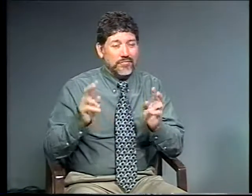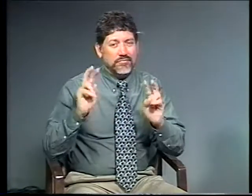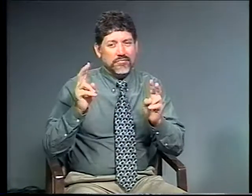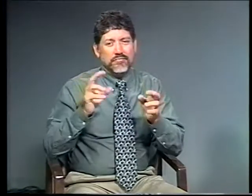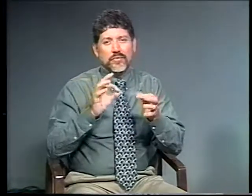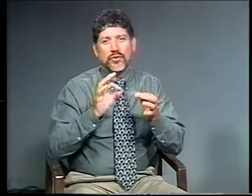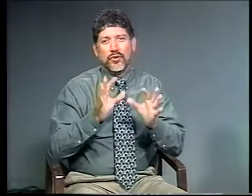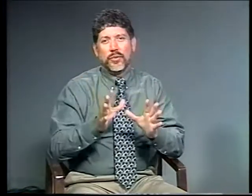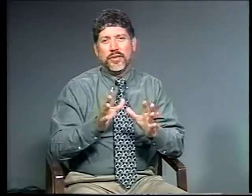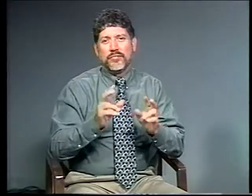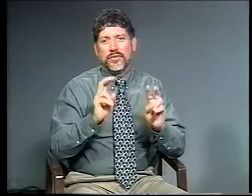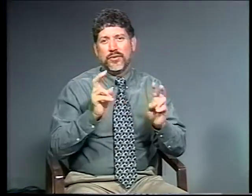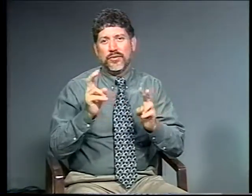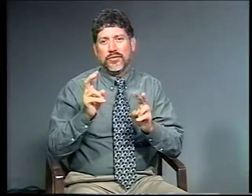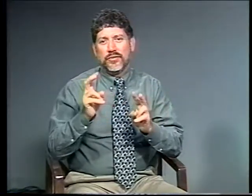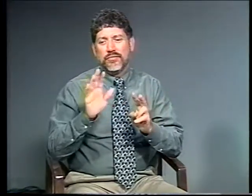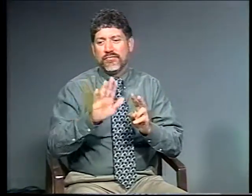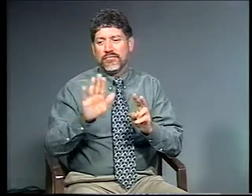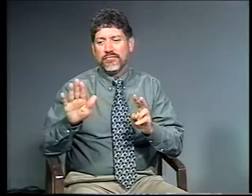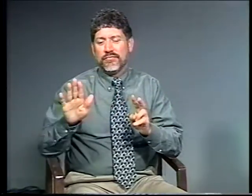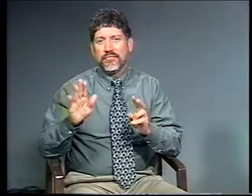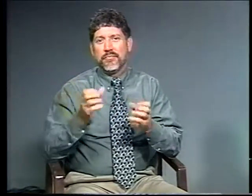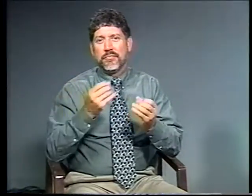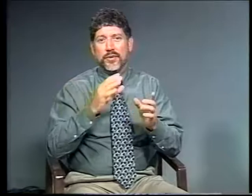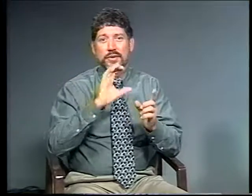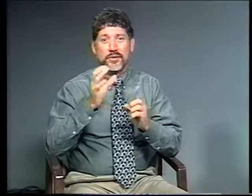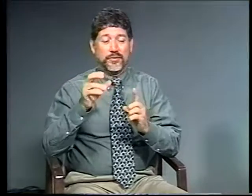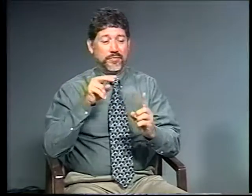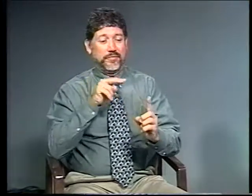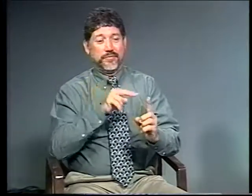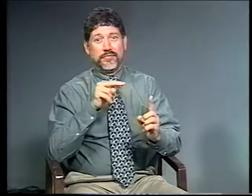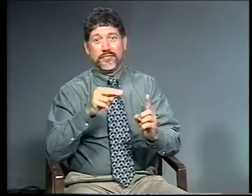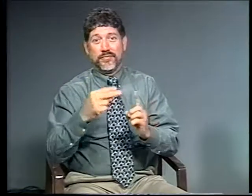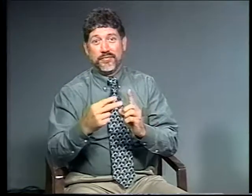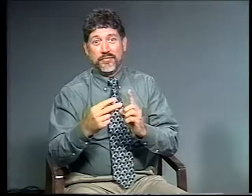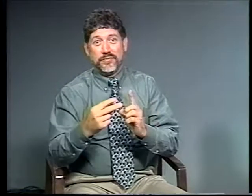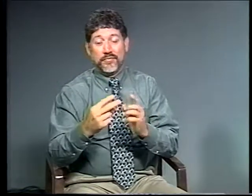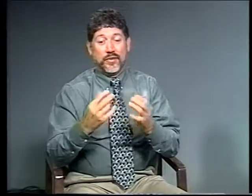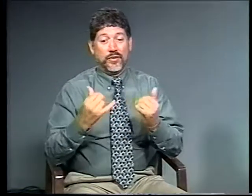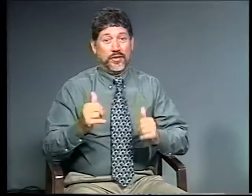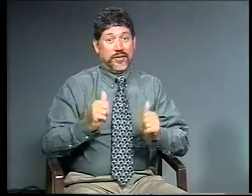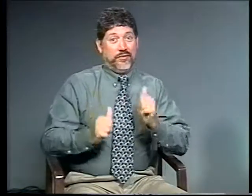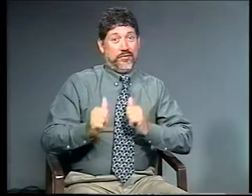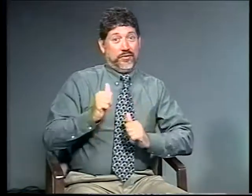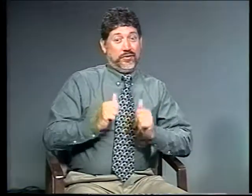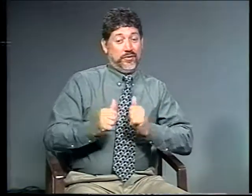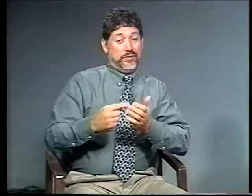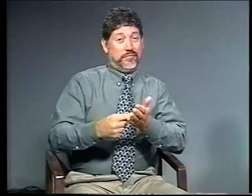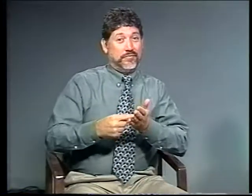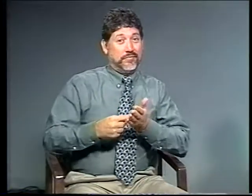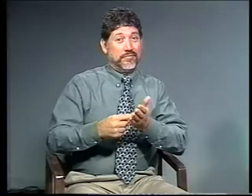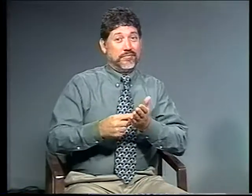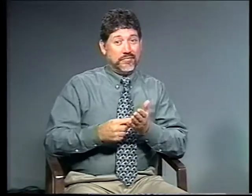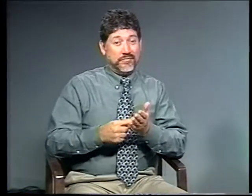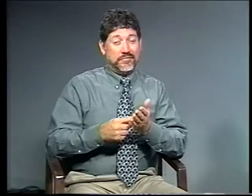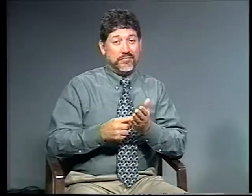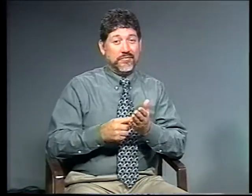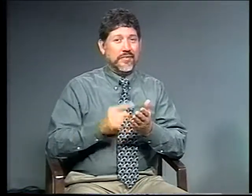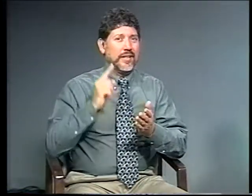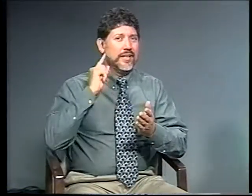During this video presentation, we're going to be discussing a number of interpreter issues from a multicultural perspective. In this